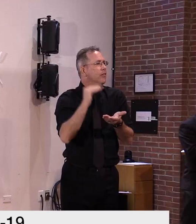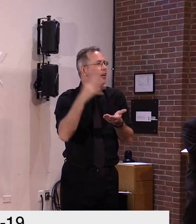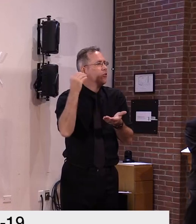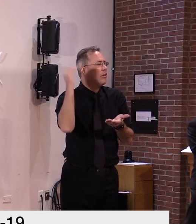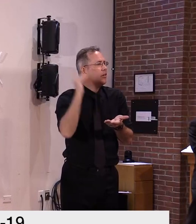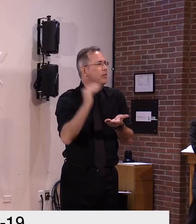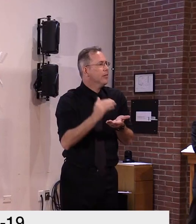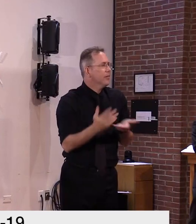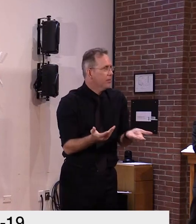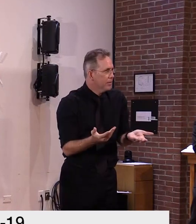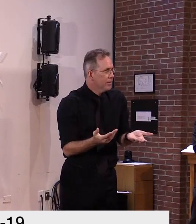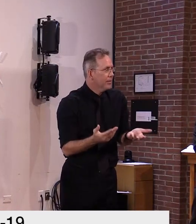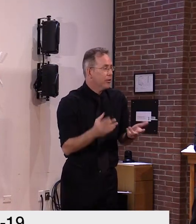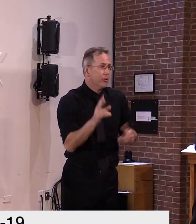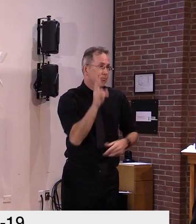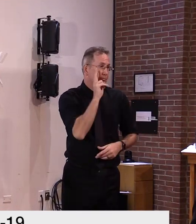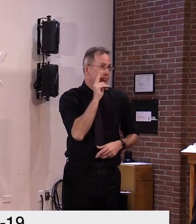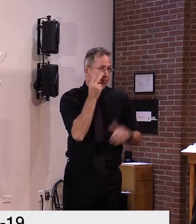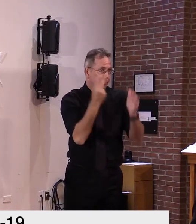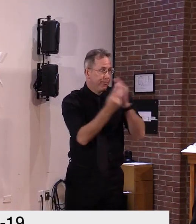we'll have to see how that plays out.